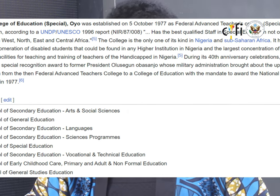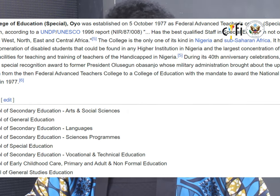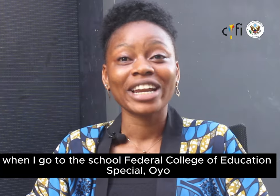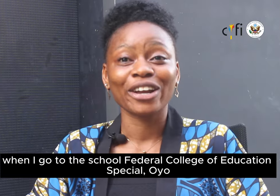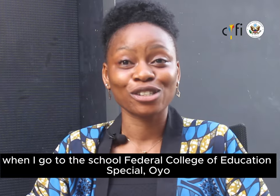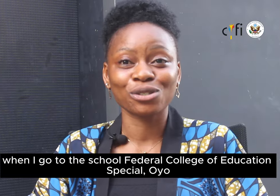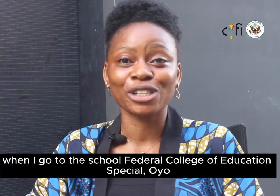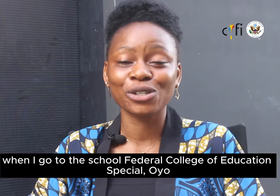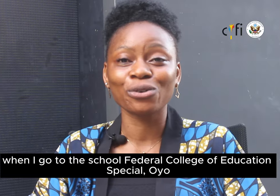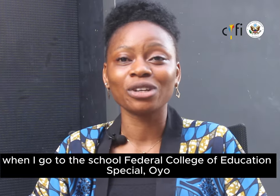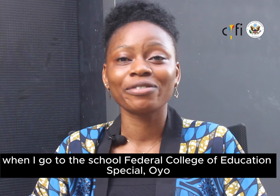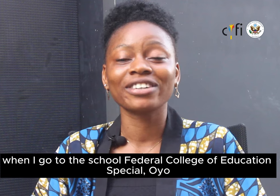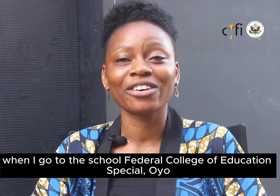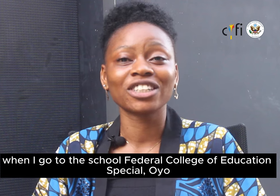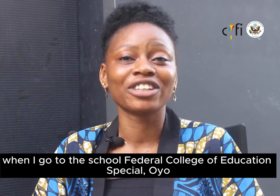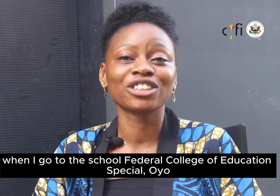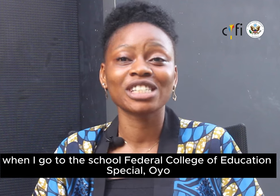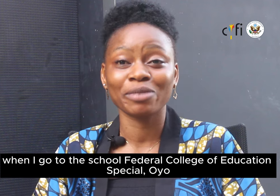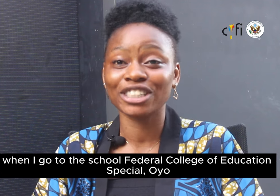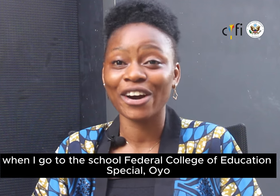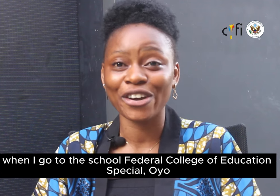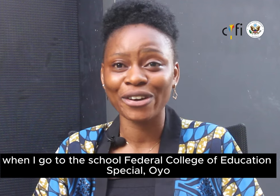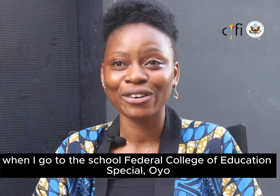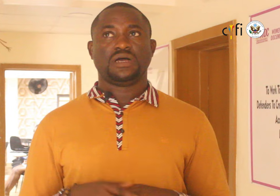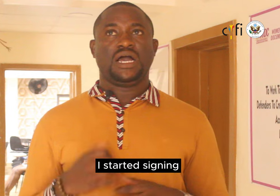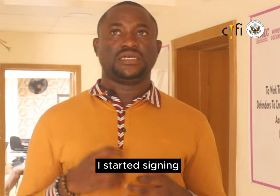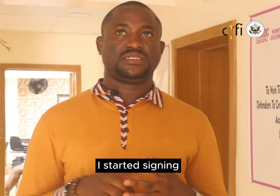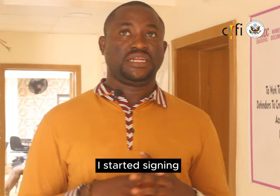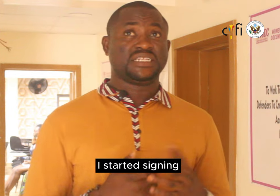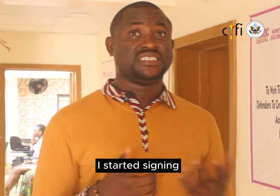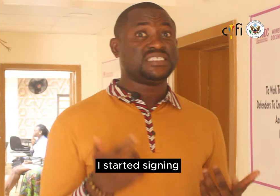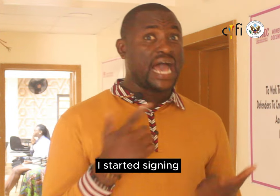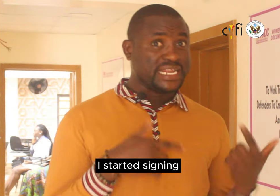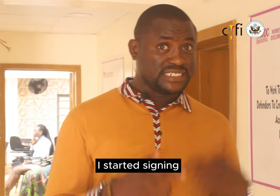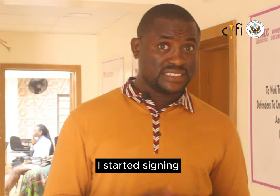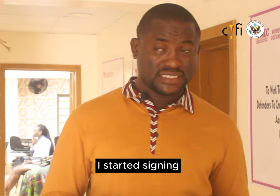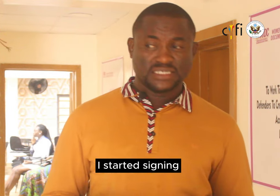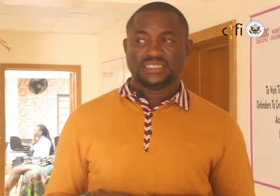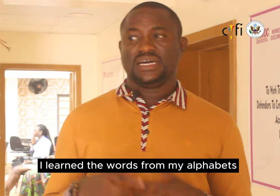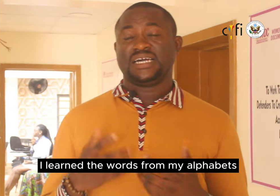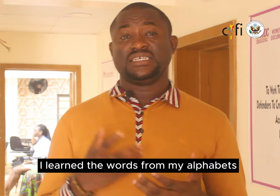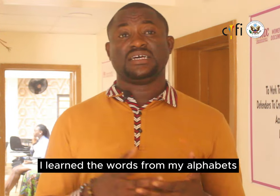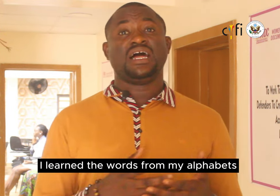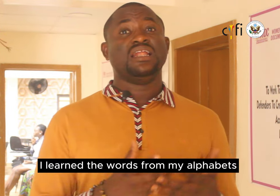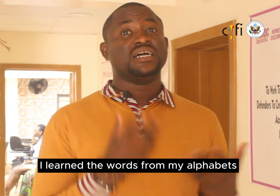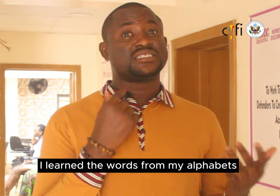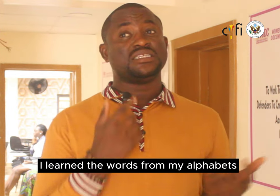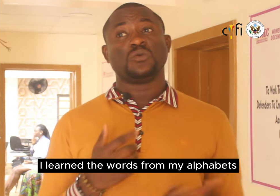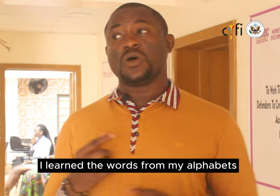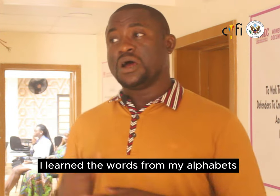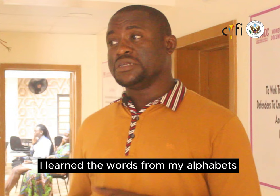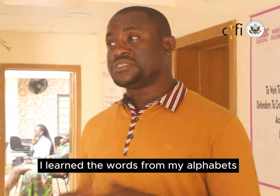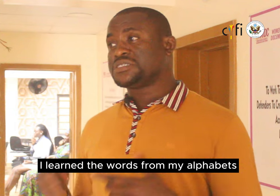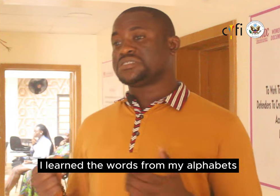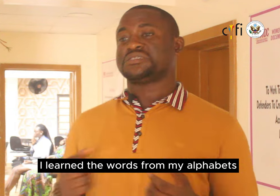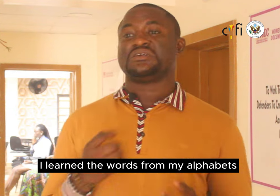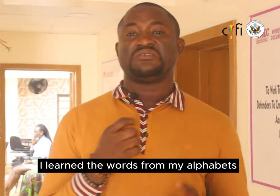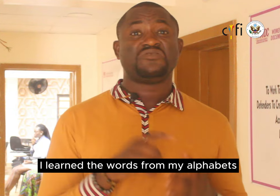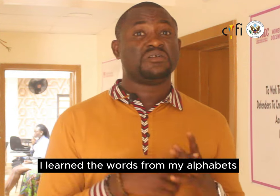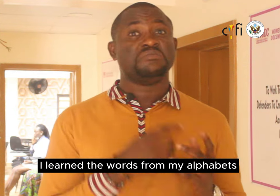2018, when I got to the school, Federal College of Education Special Year. I started signing. I learned the words from